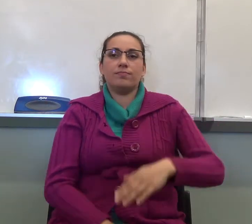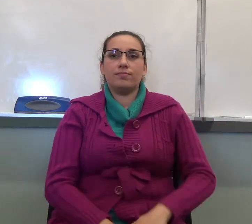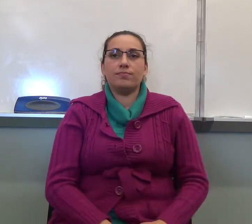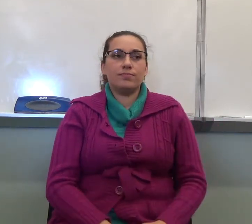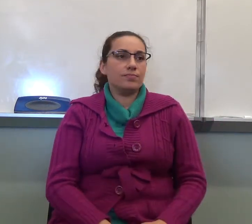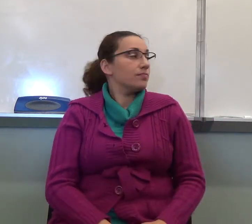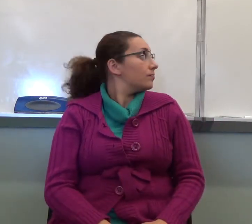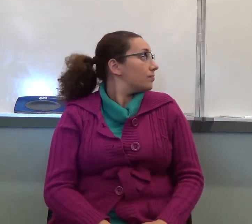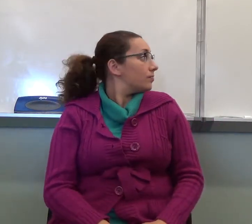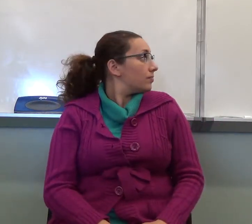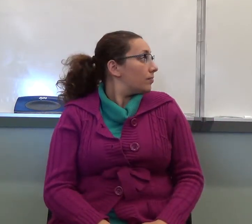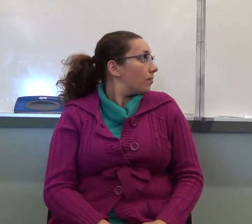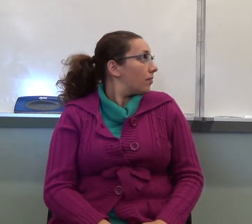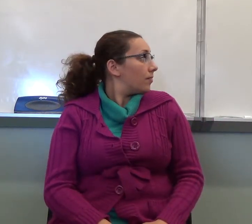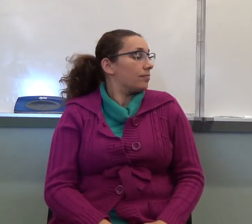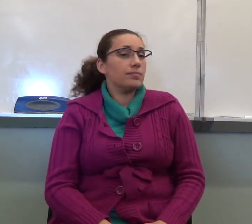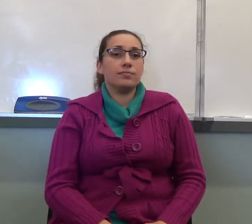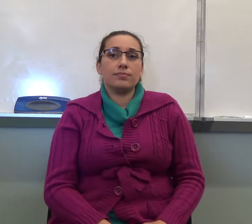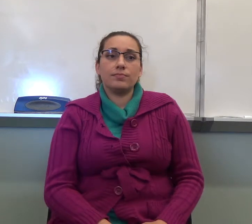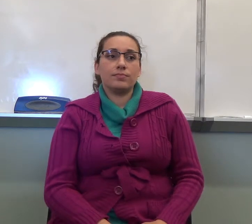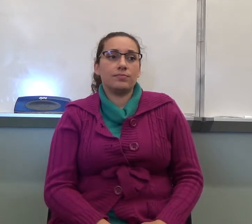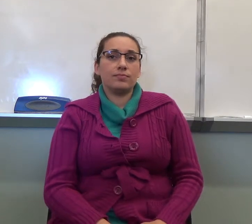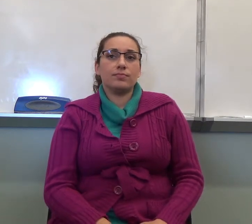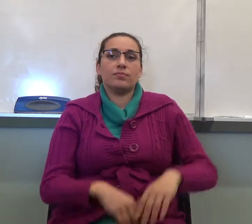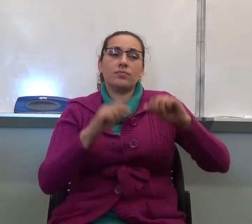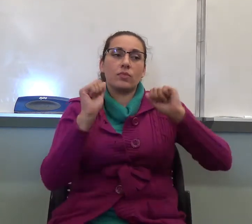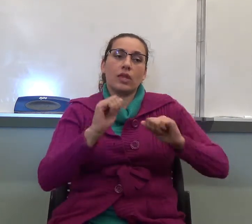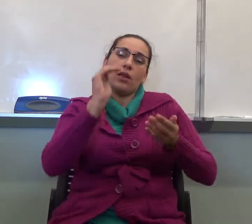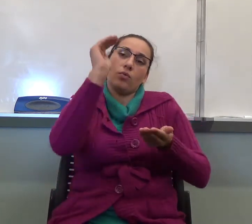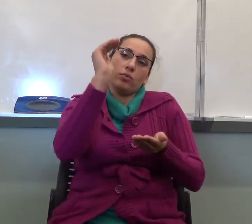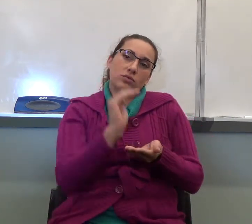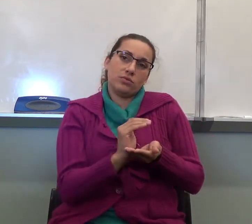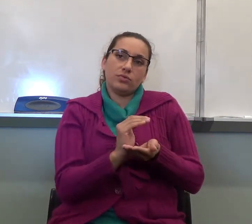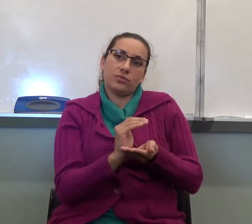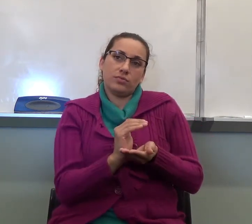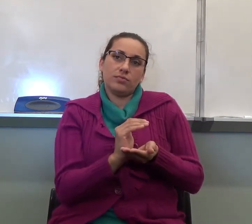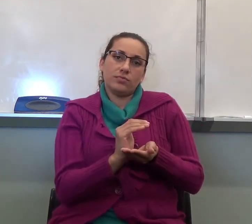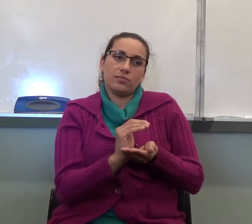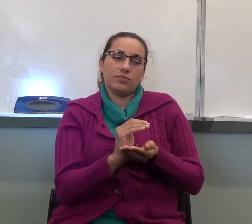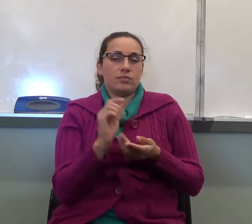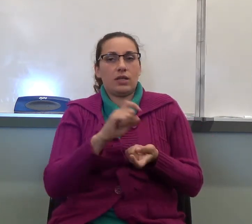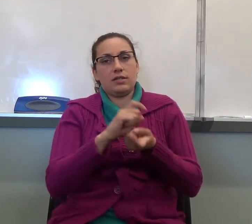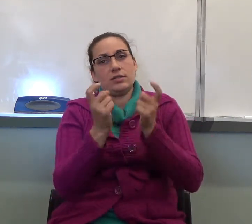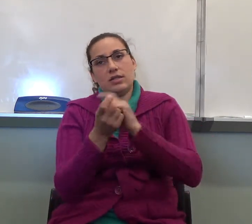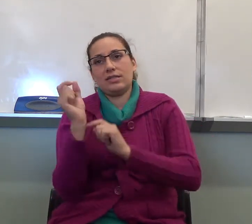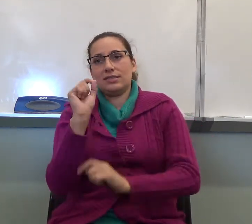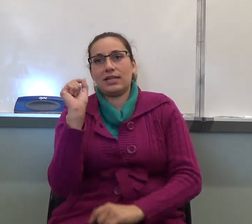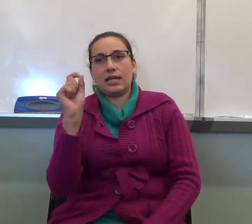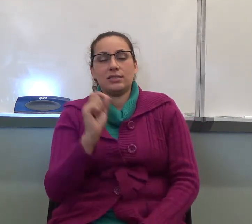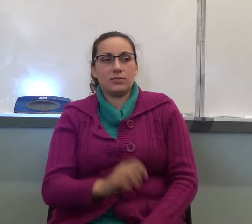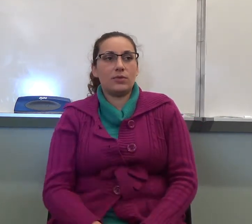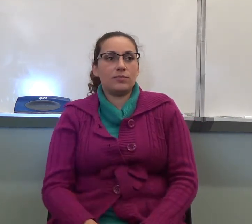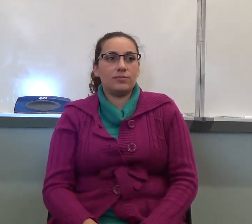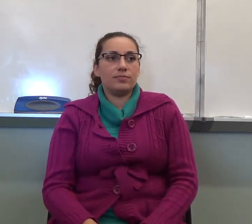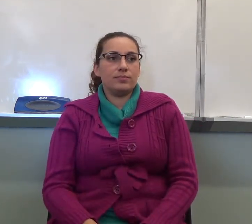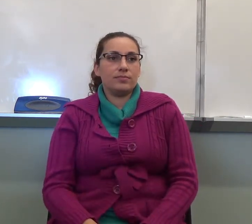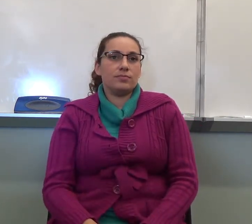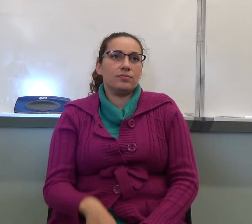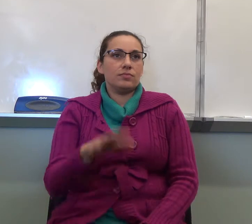over 52, and you can reduce that if you want to and write it as a decimal, anything you want. It turns out in reduced form,